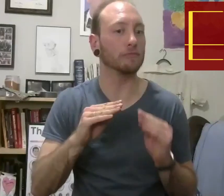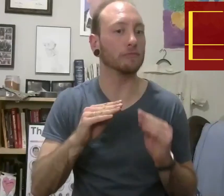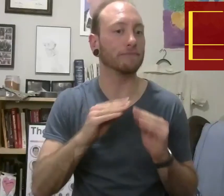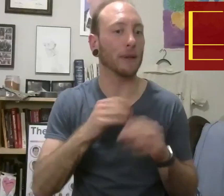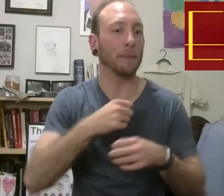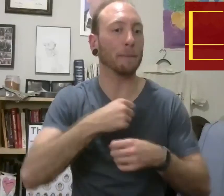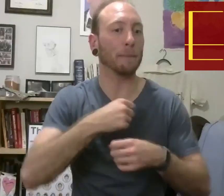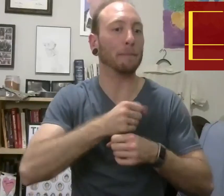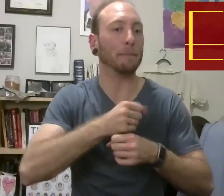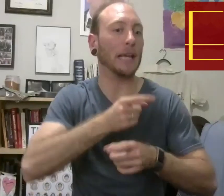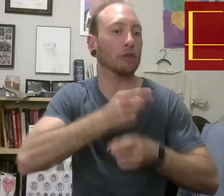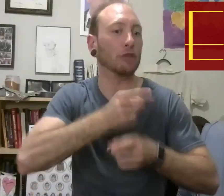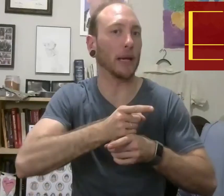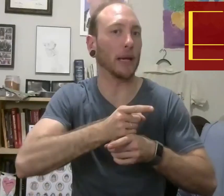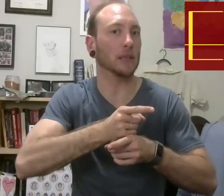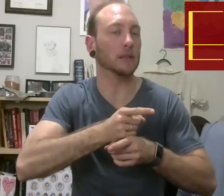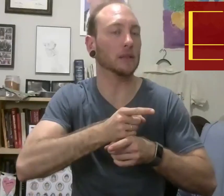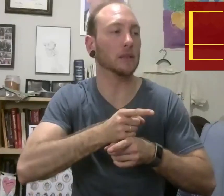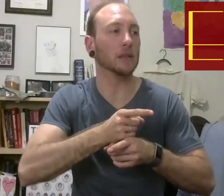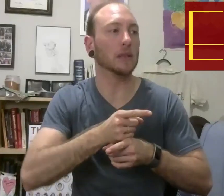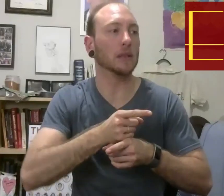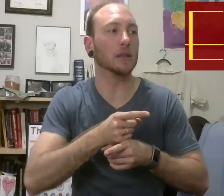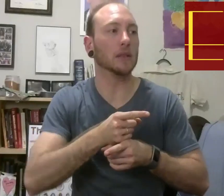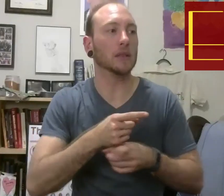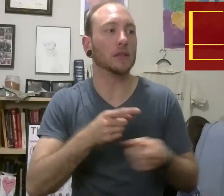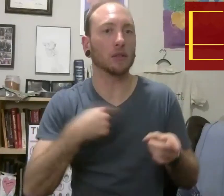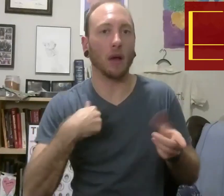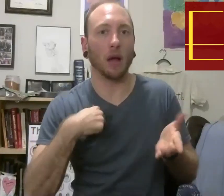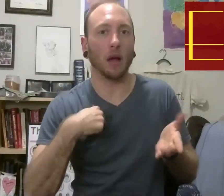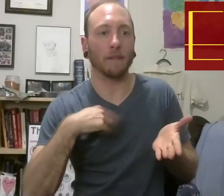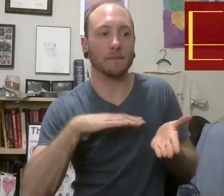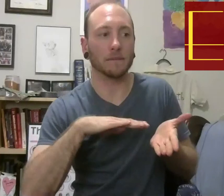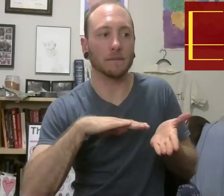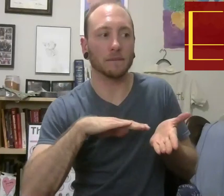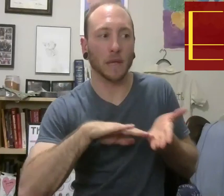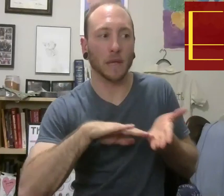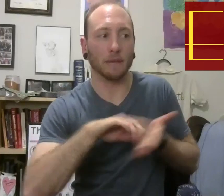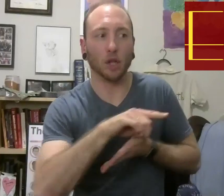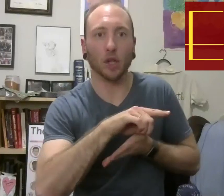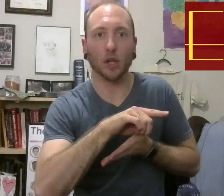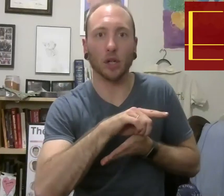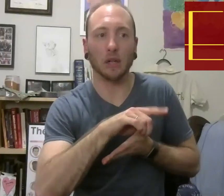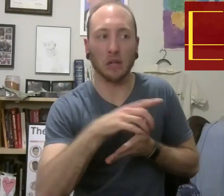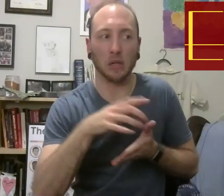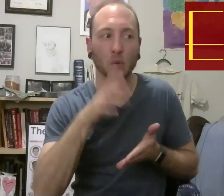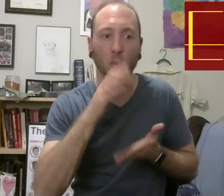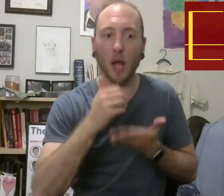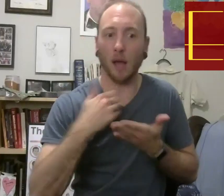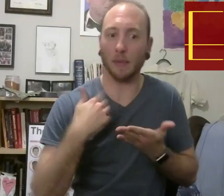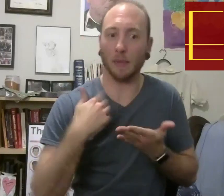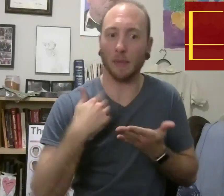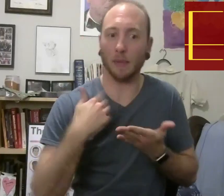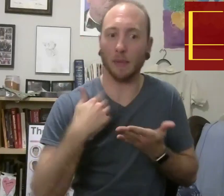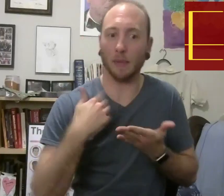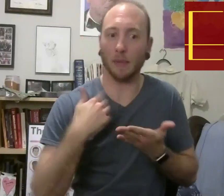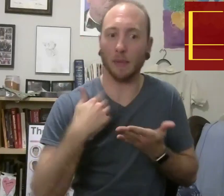benefit from that freedom. And yeah, so I think, if there's anything